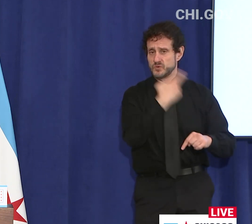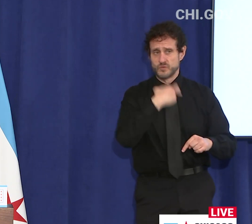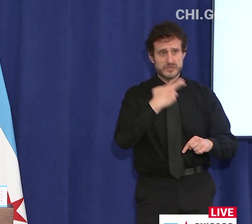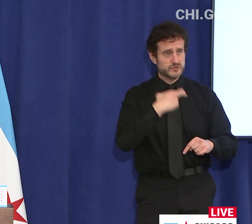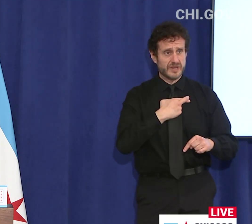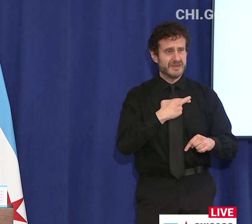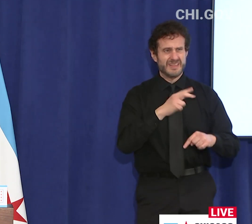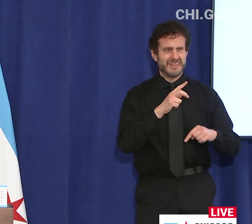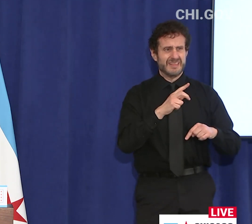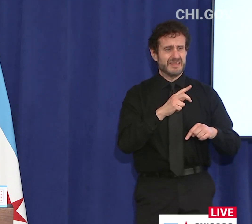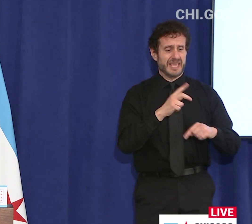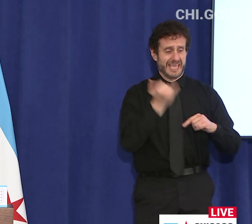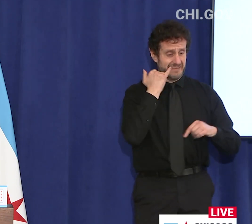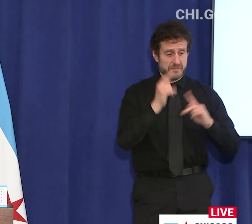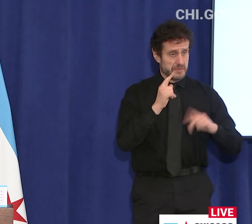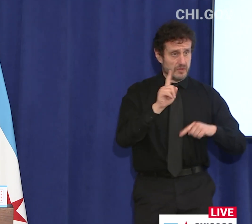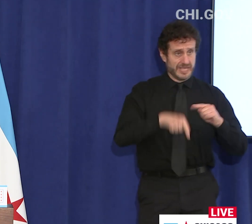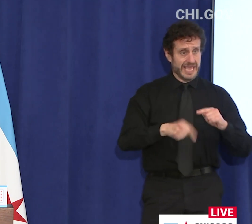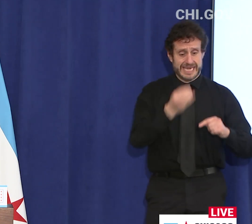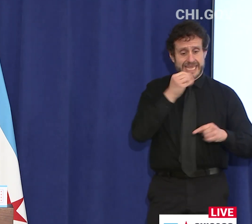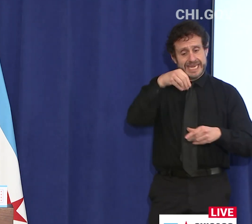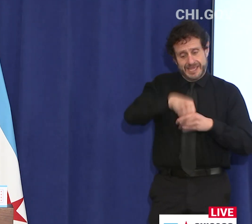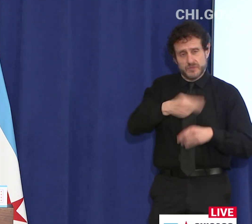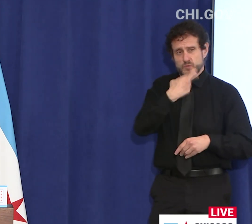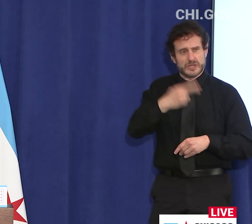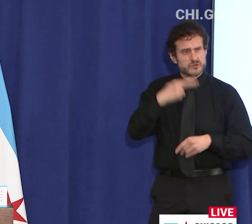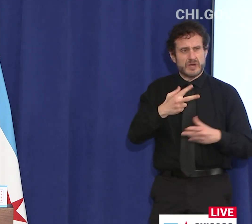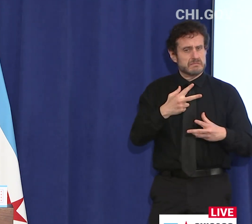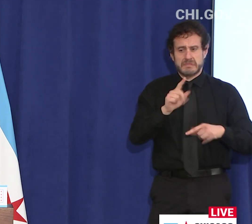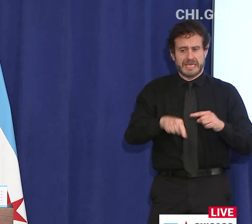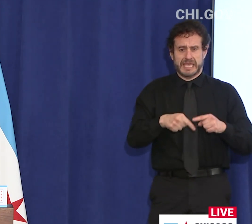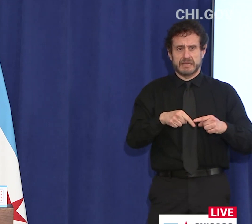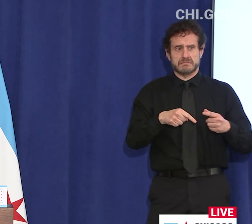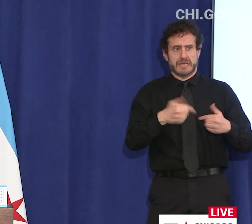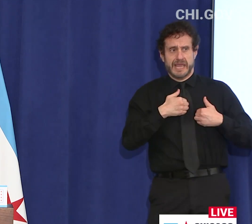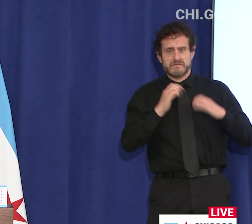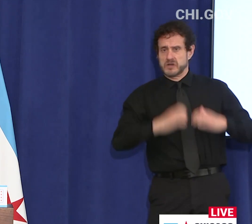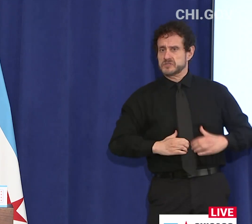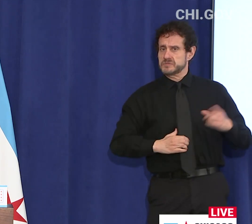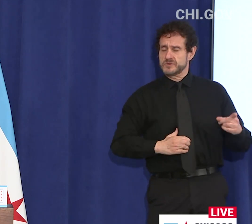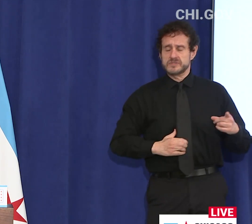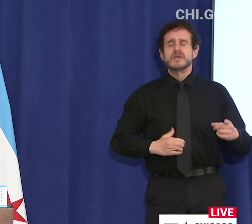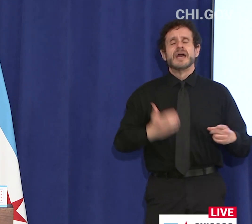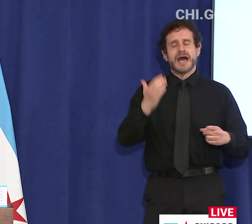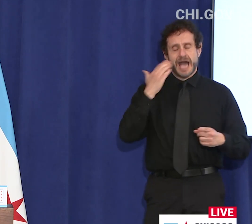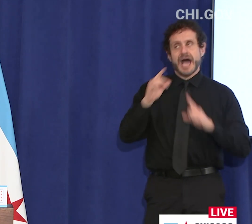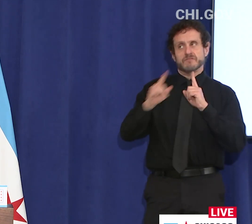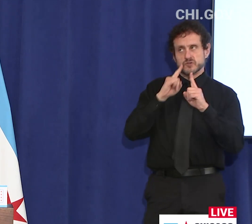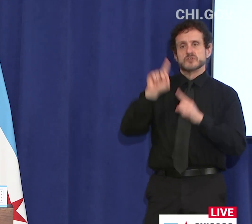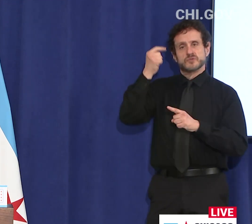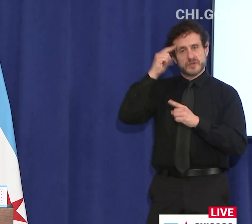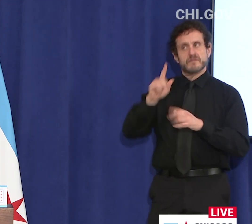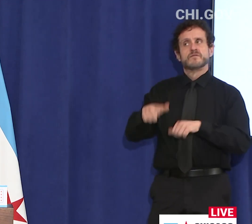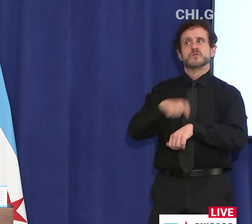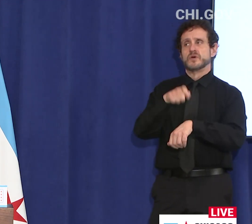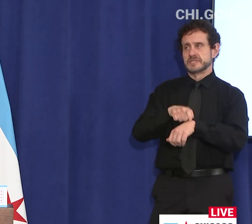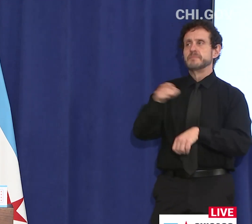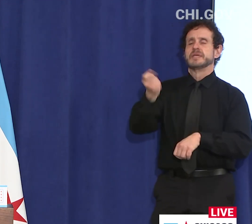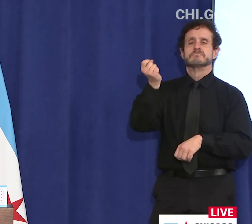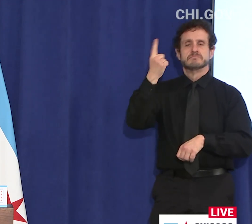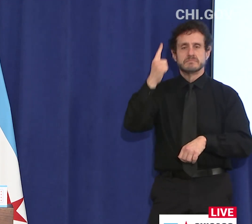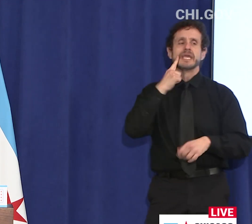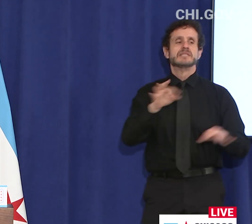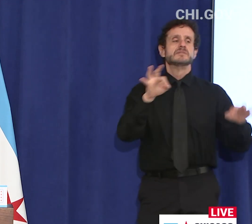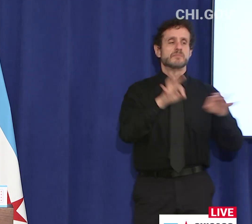restaurant dining. I talked at length with the governor about that, and I know that he understands the importance of making sure that we can give those